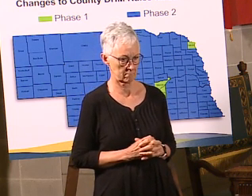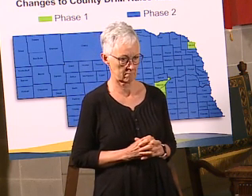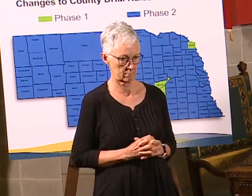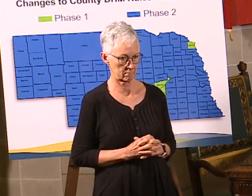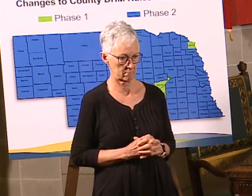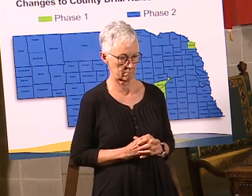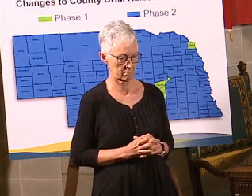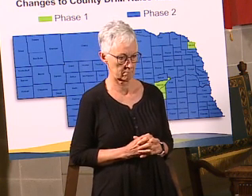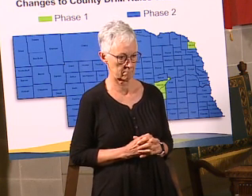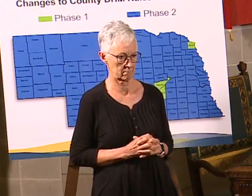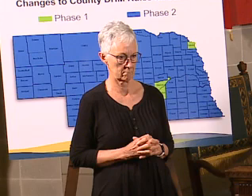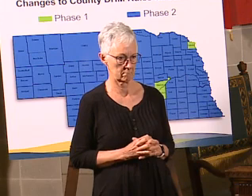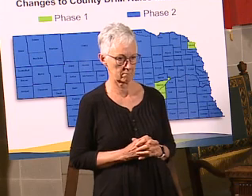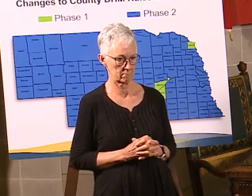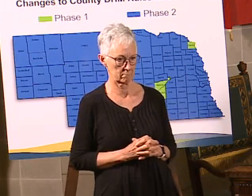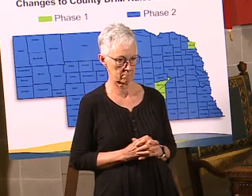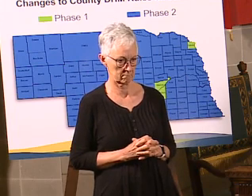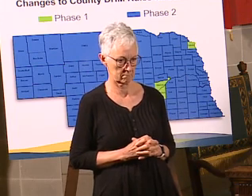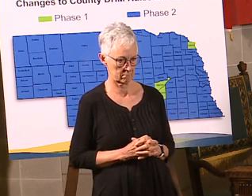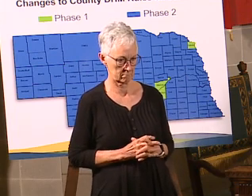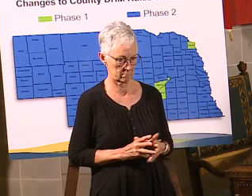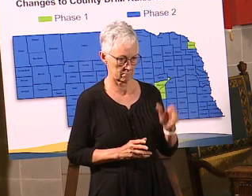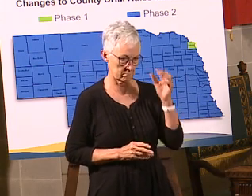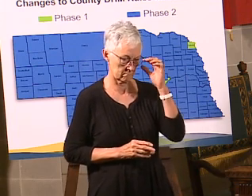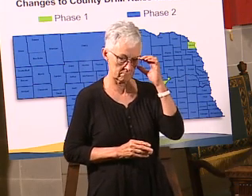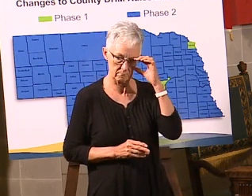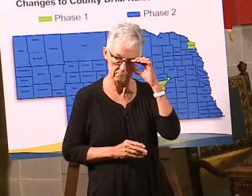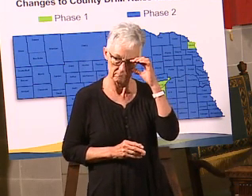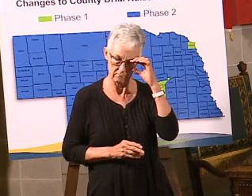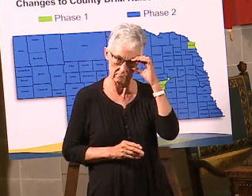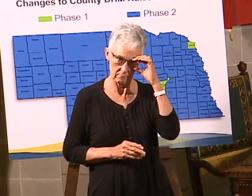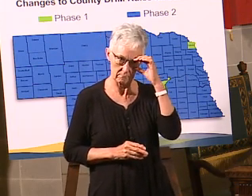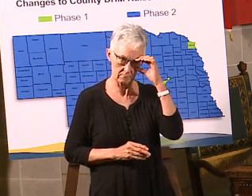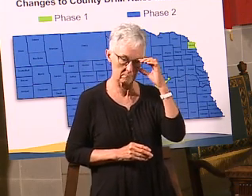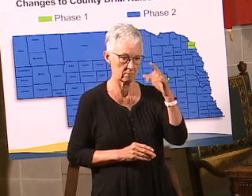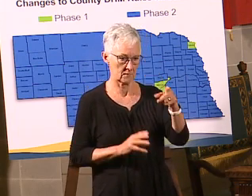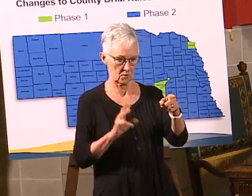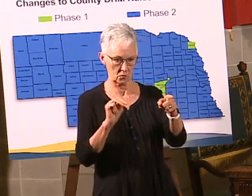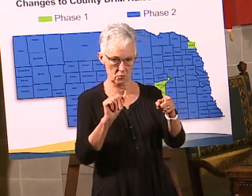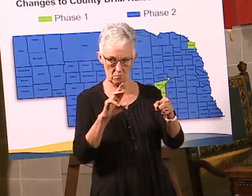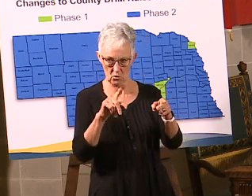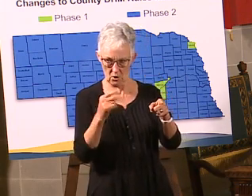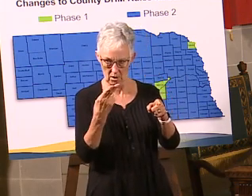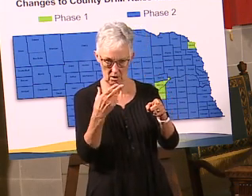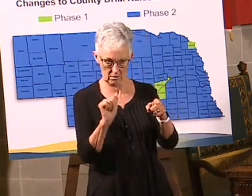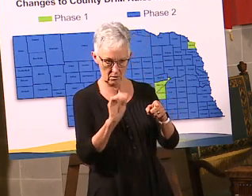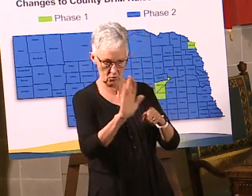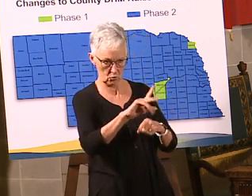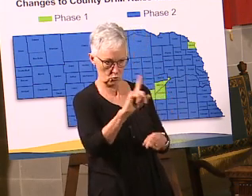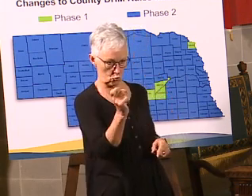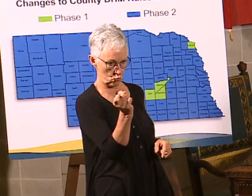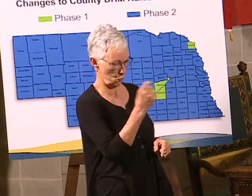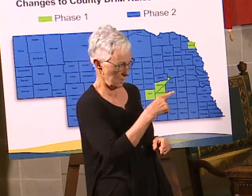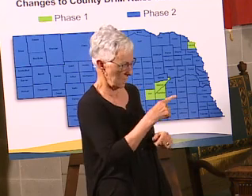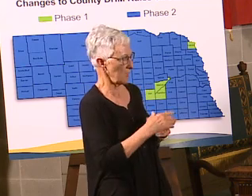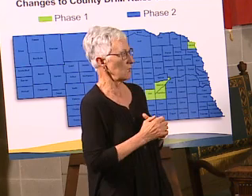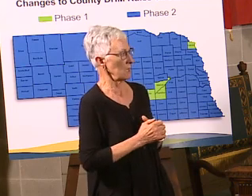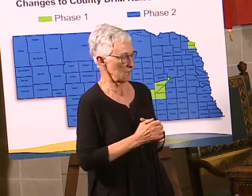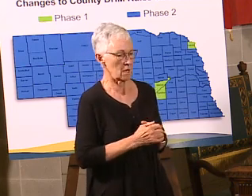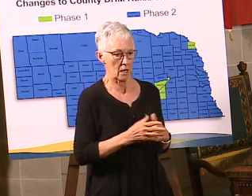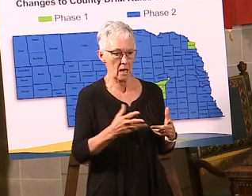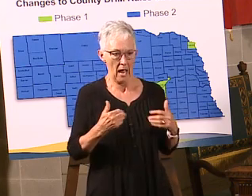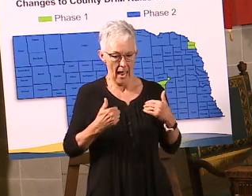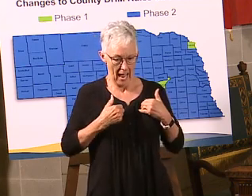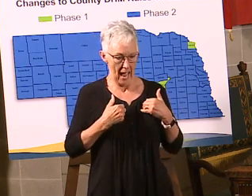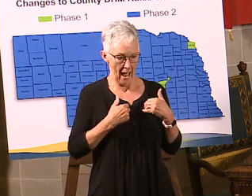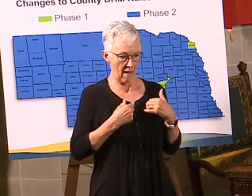as the number of patients, especially in ICUs? So Martha asked a question about whether, not just having the physical space or